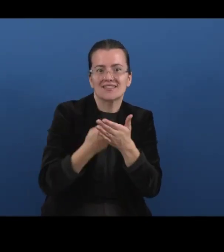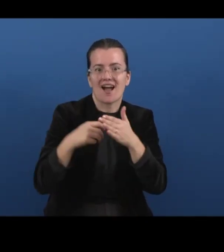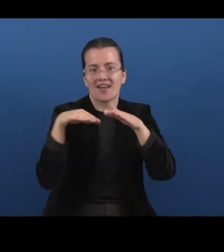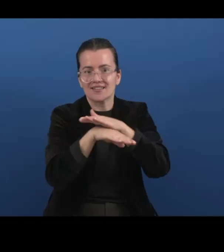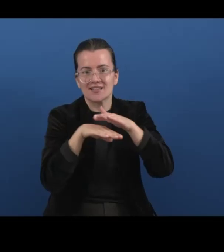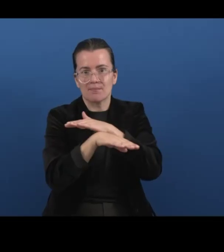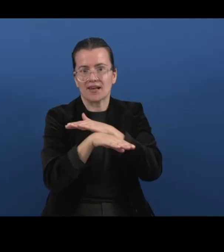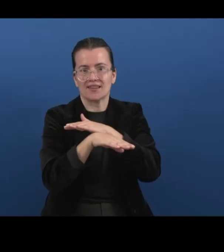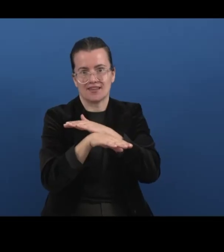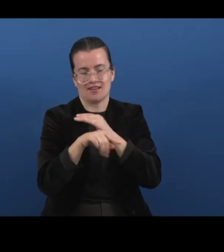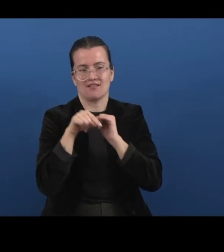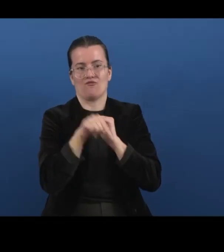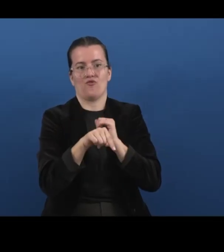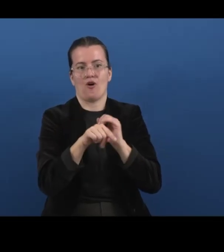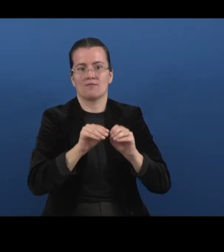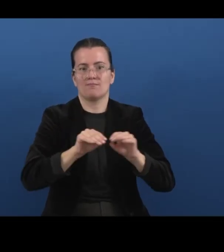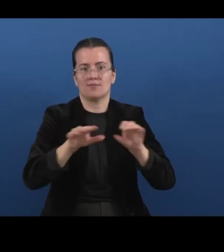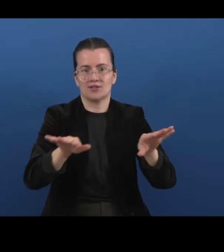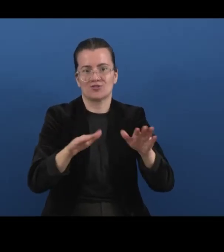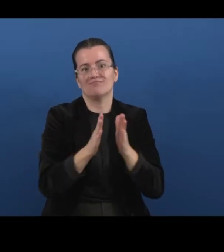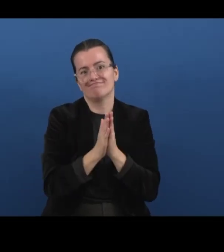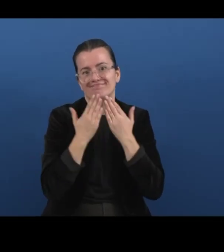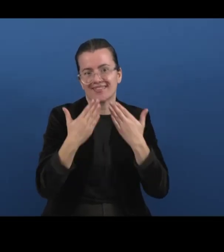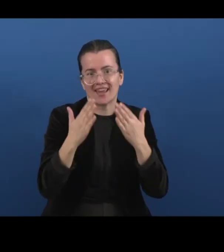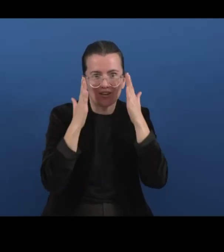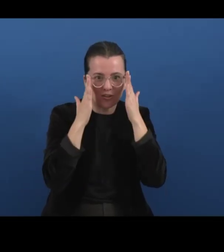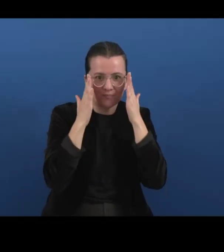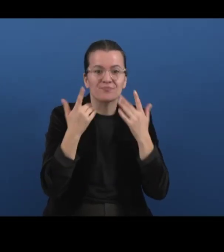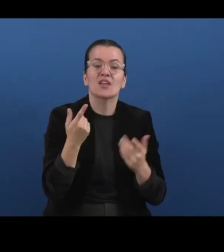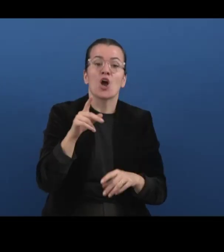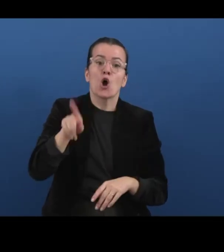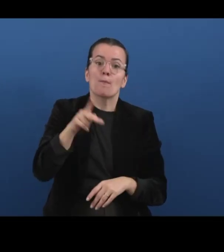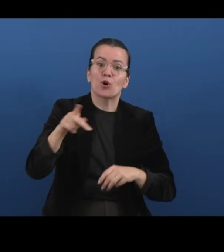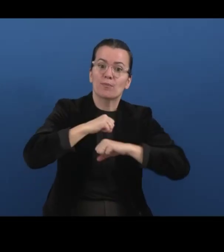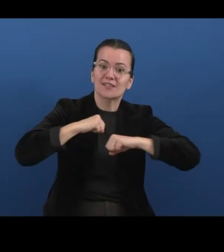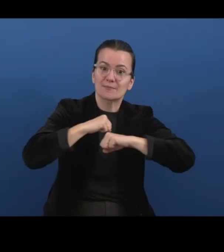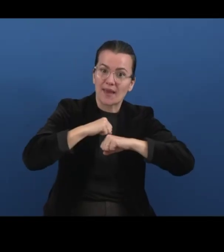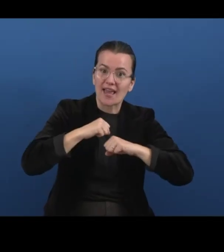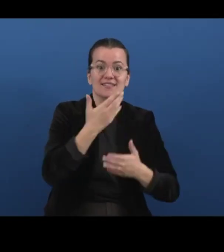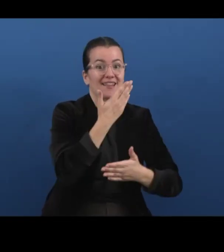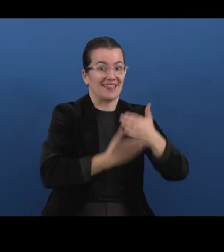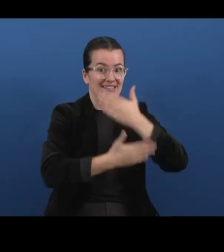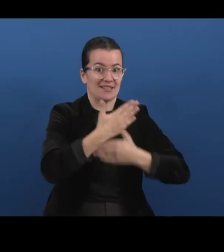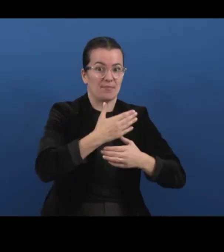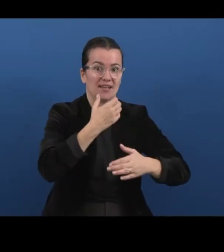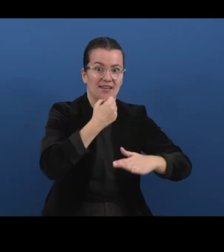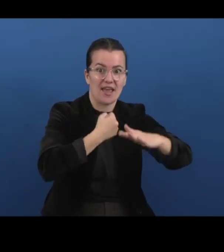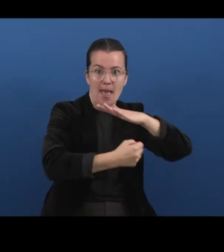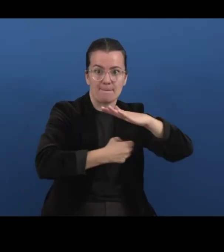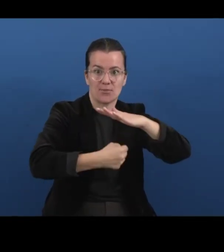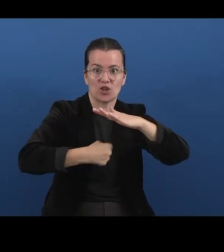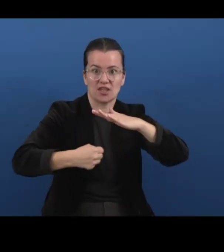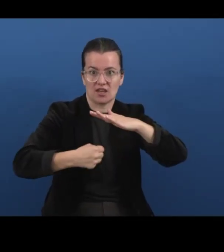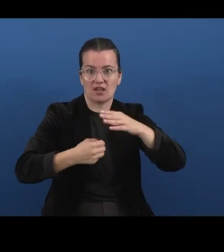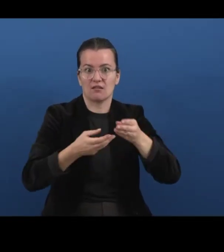ENGIE, HSBC, and L'Oréal joining us today, as my colleague Jürgen mentioned. Now into the report. This